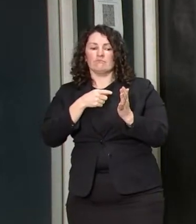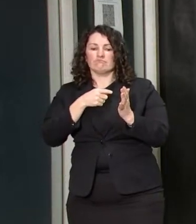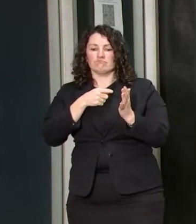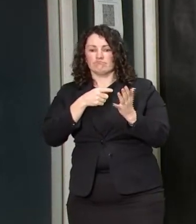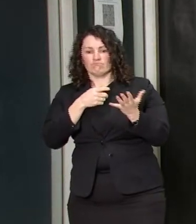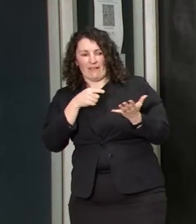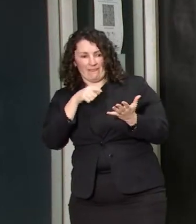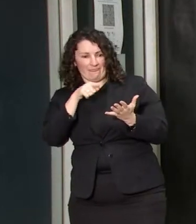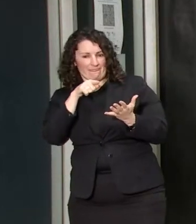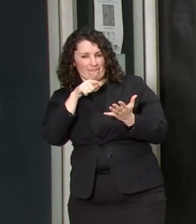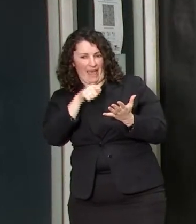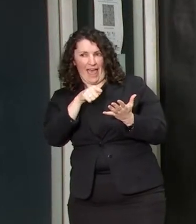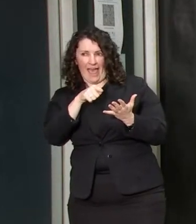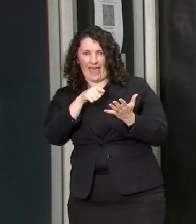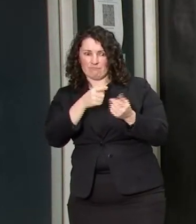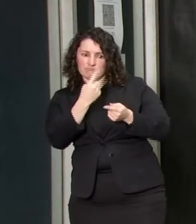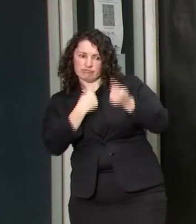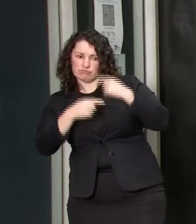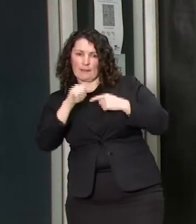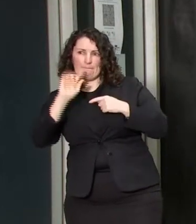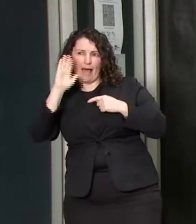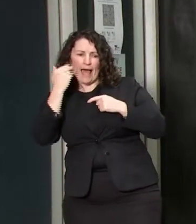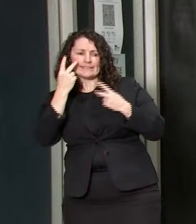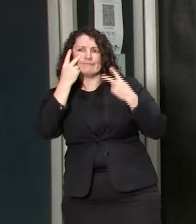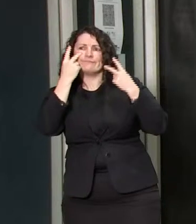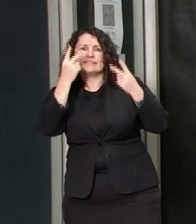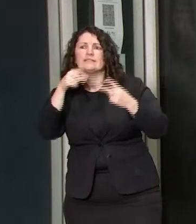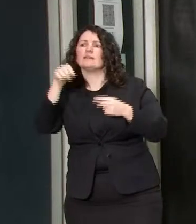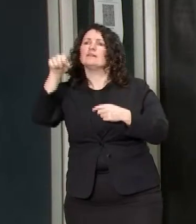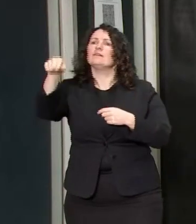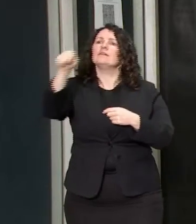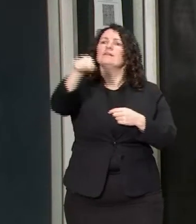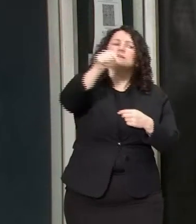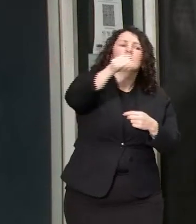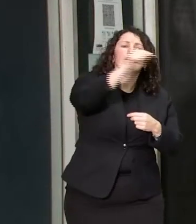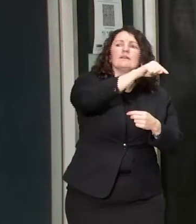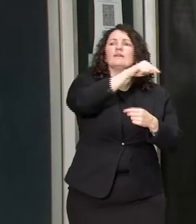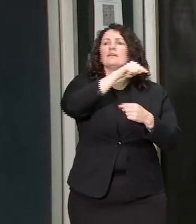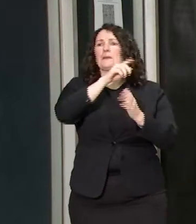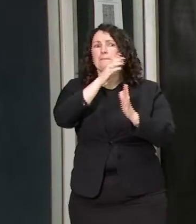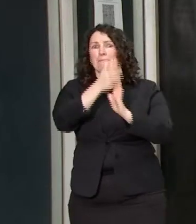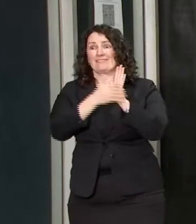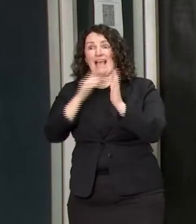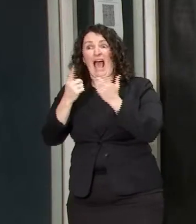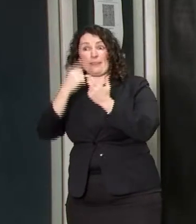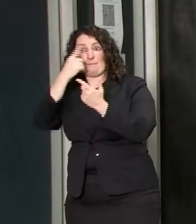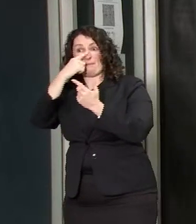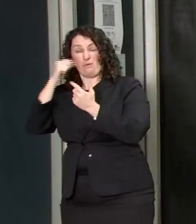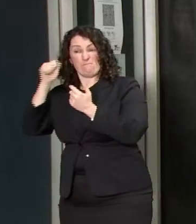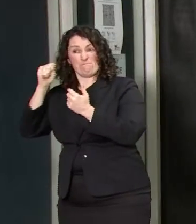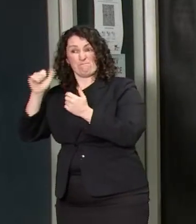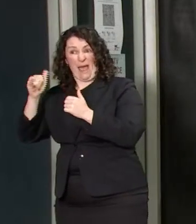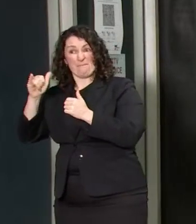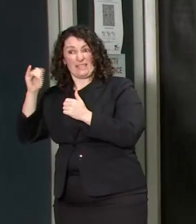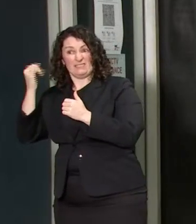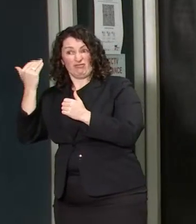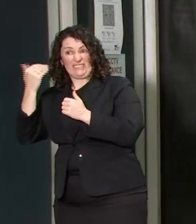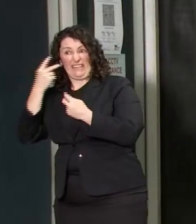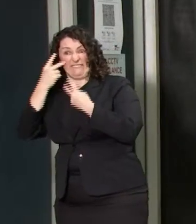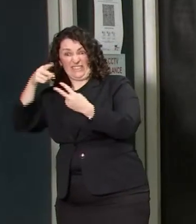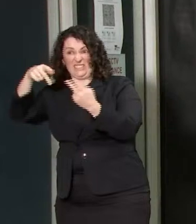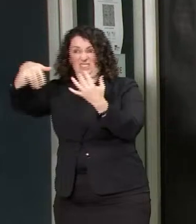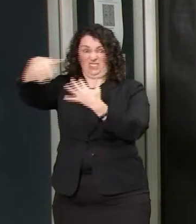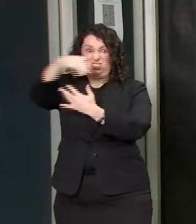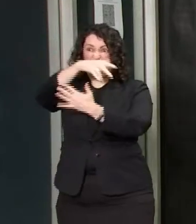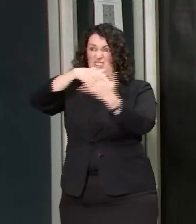transient, contact in some of those exposure sites. So masks are those important measures that work in those areas as much as anywhere. So you're